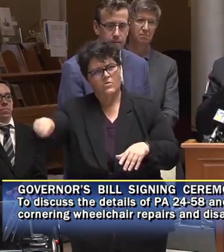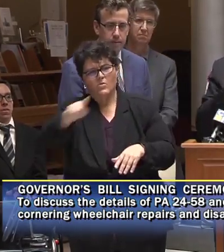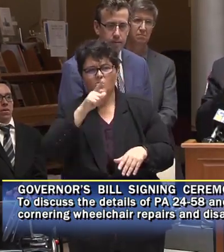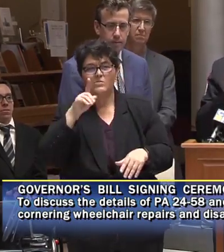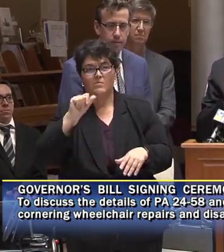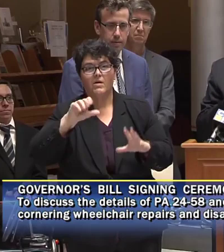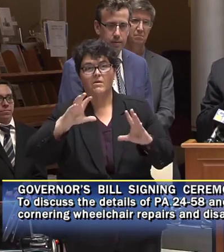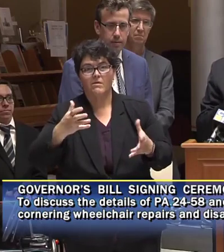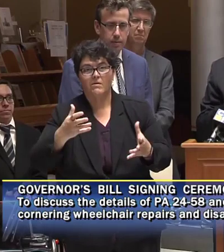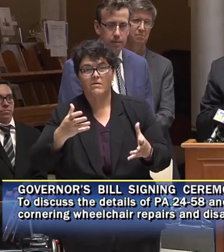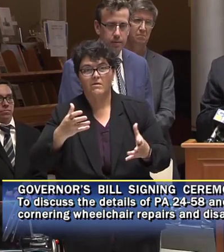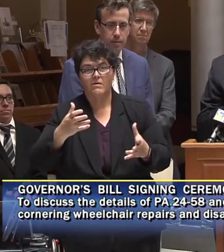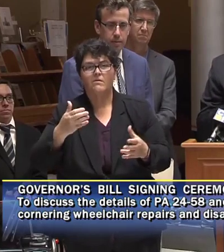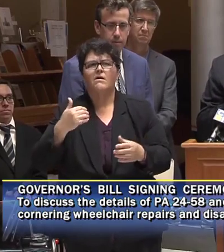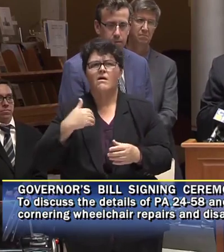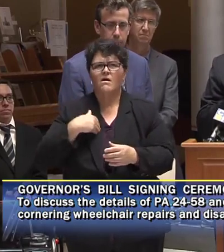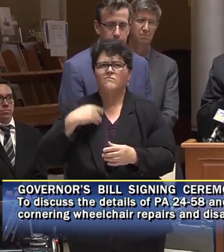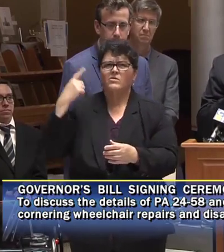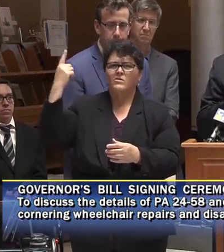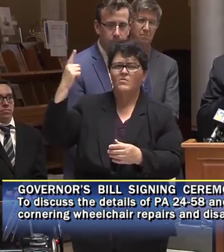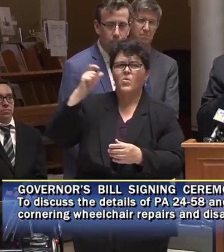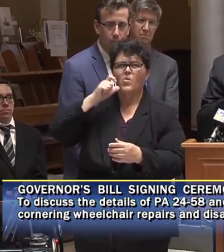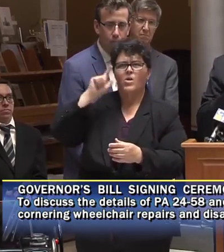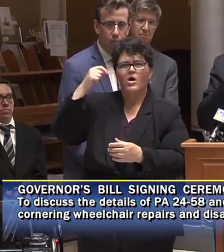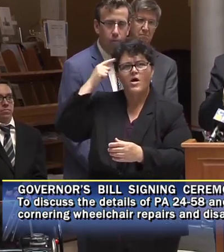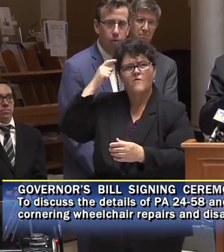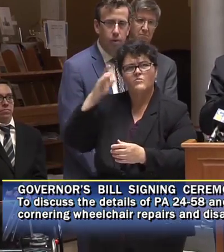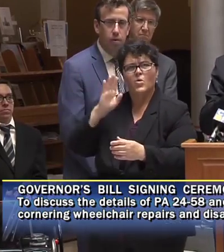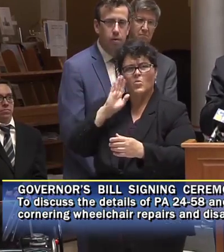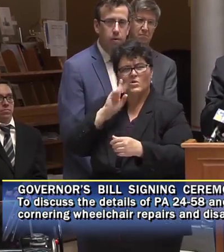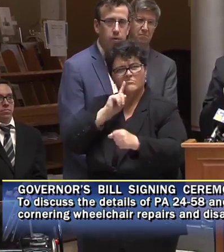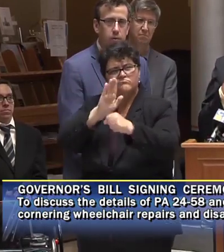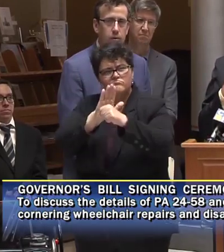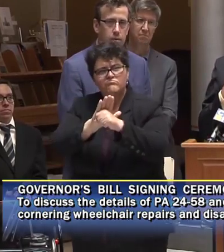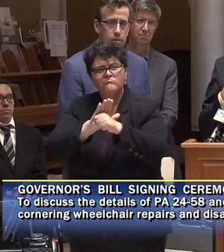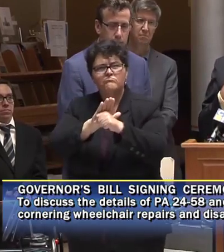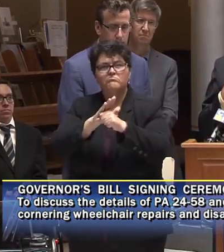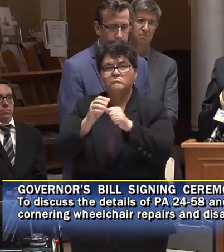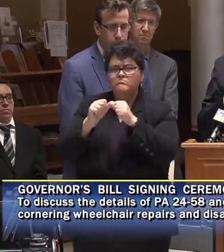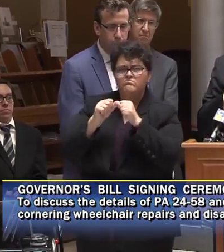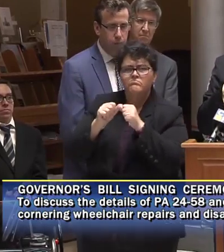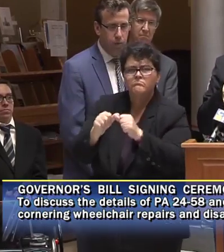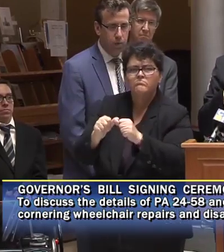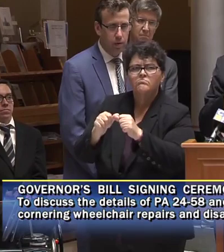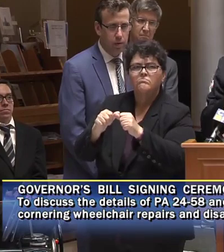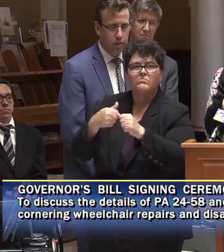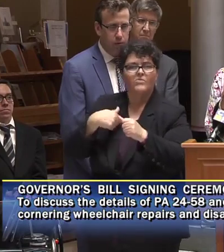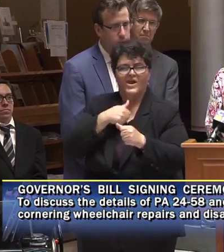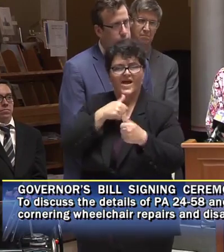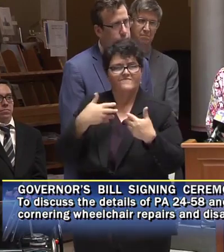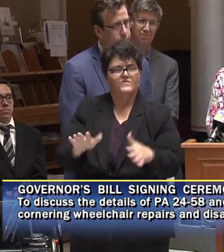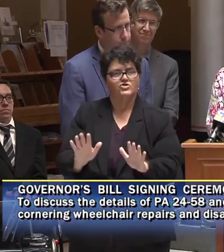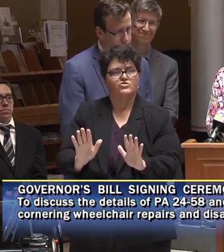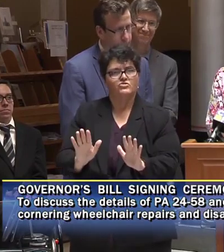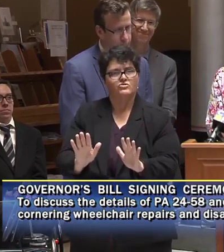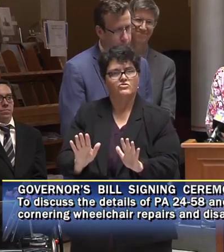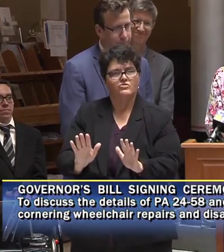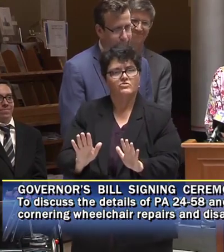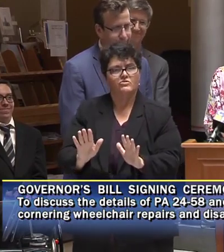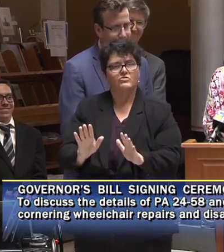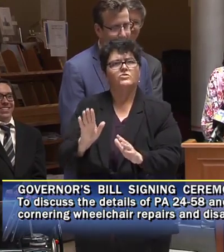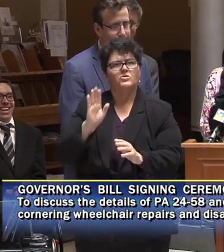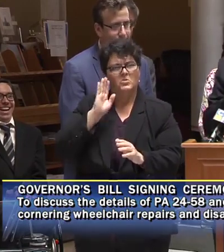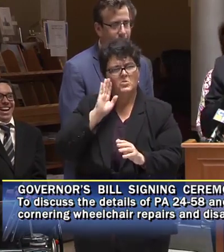who is going to make sure that once we go on with this, because we're not done, I think that's going to be a catchy thing,